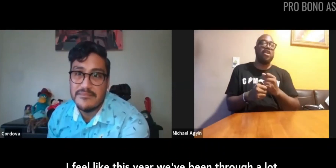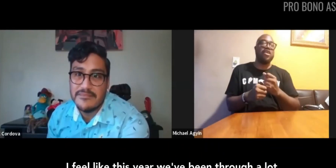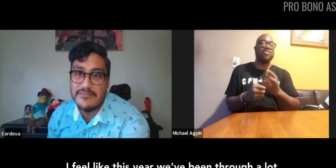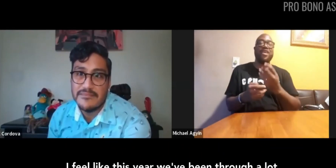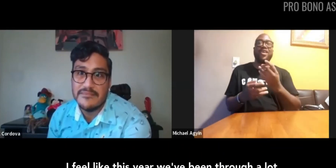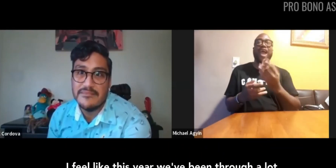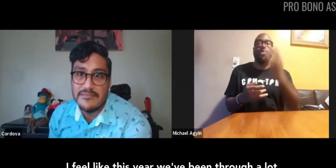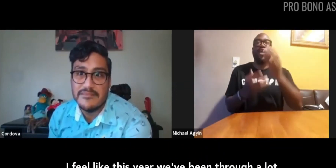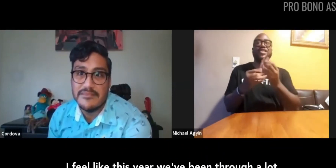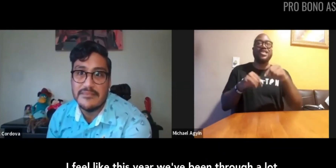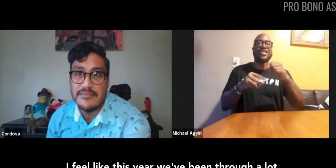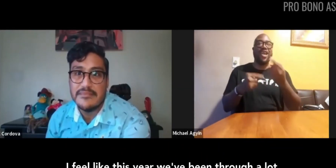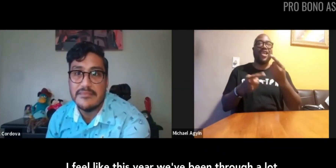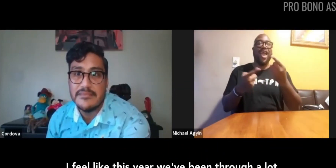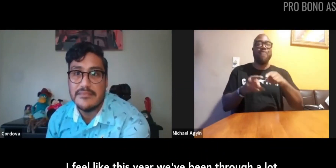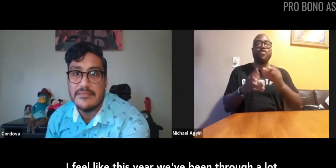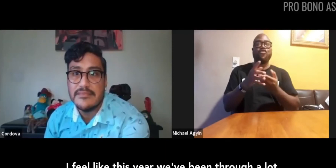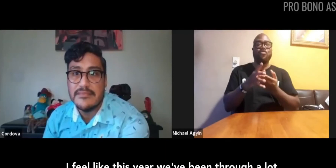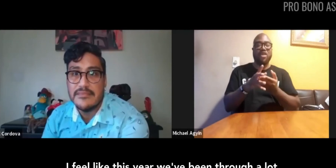like this year,